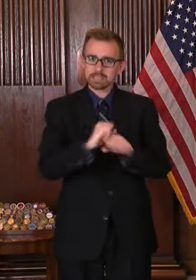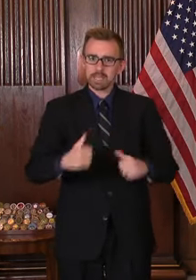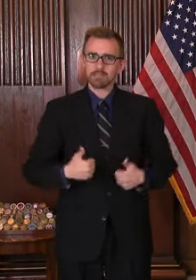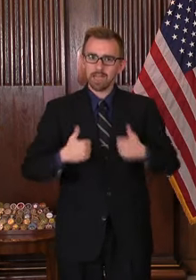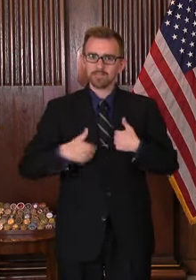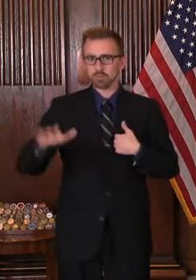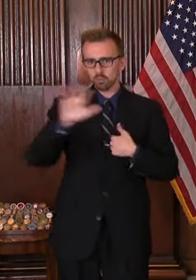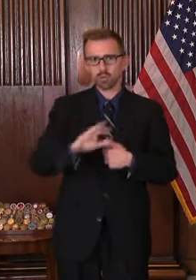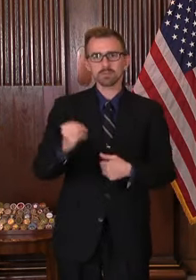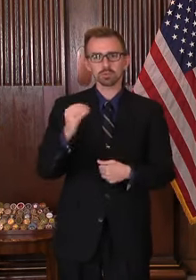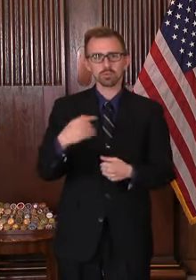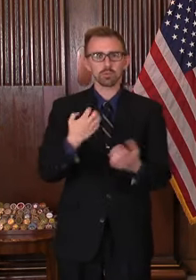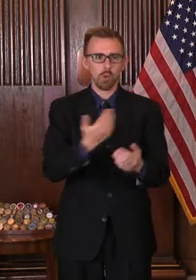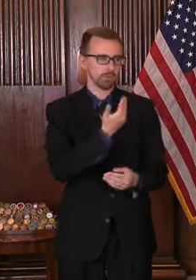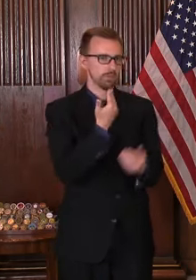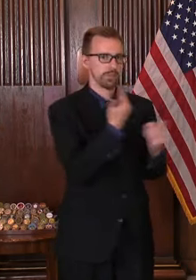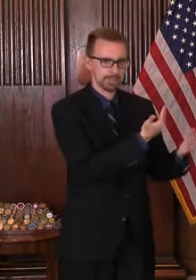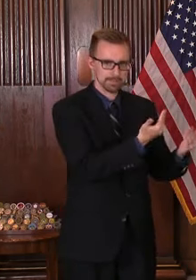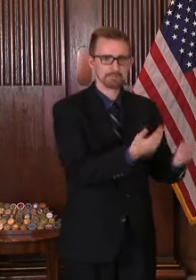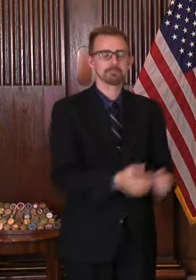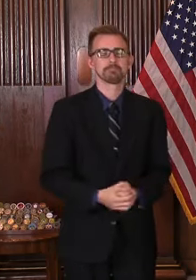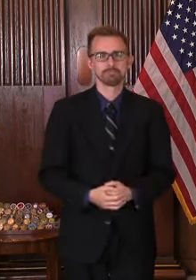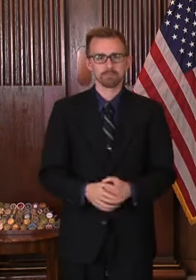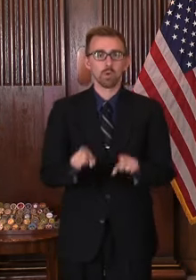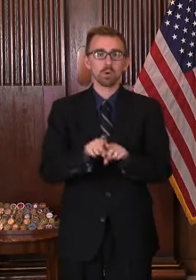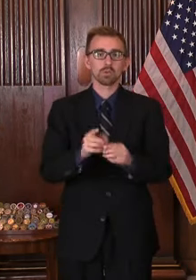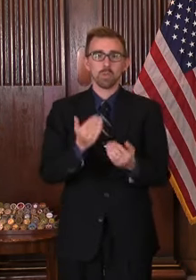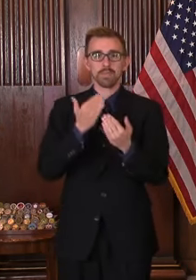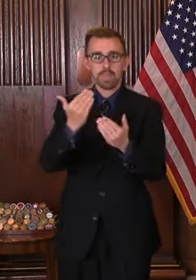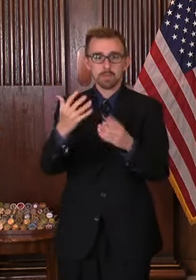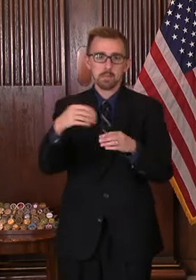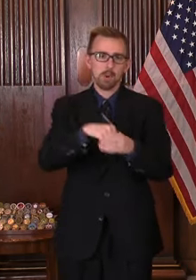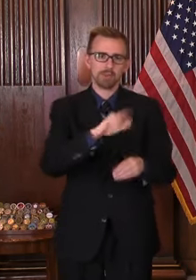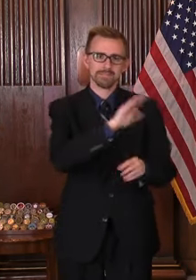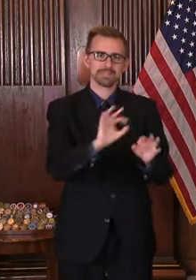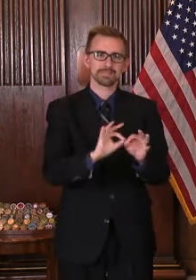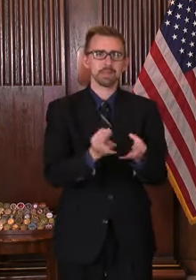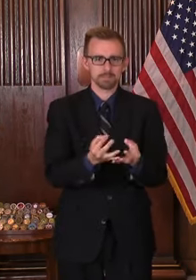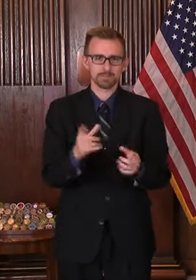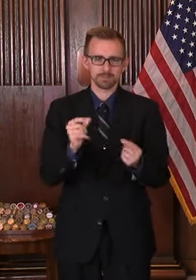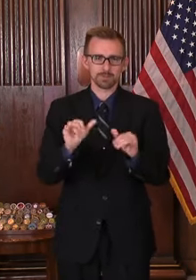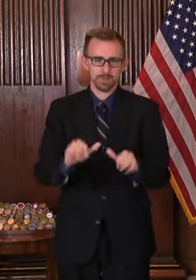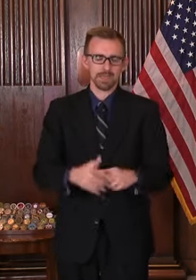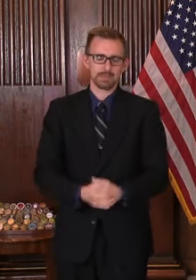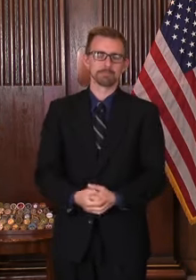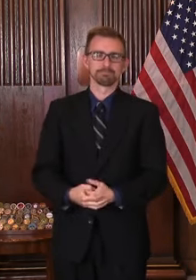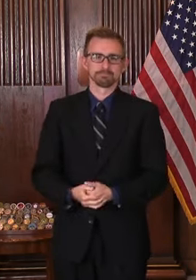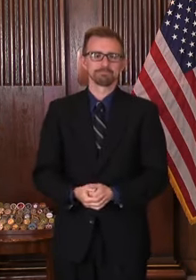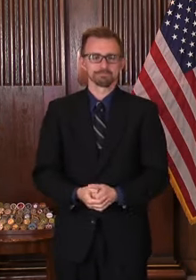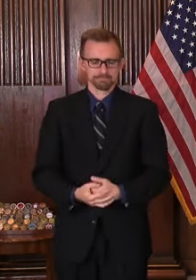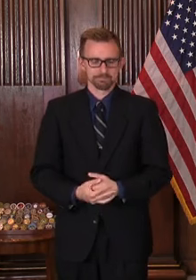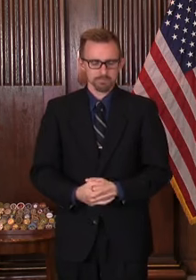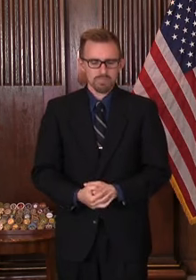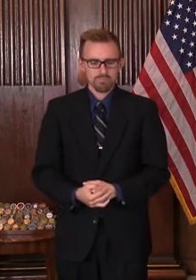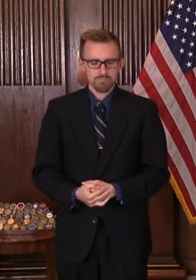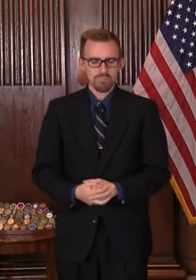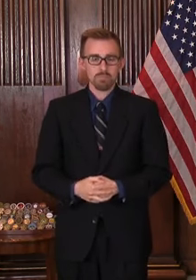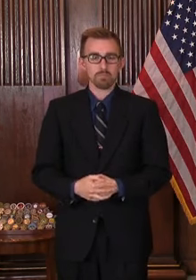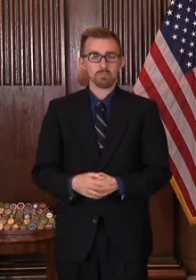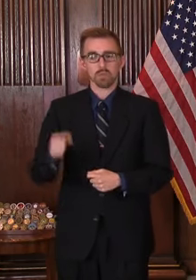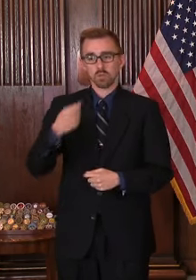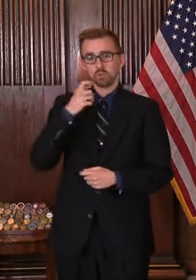state. So I want to personally thank him, and thank you for being part of that family that done that. We are encouraged